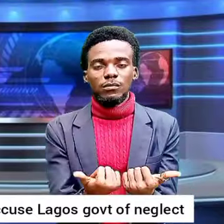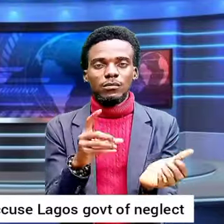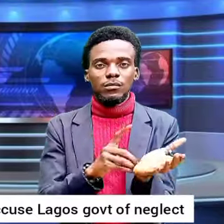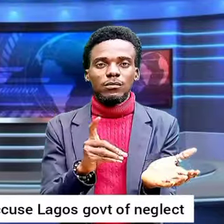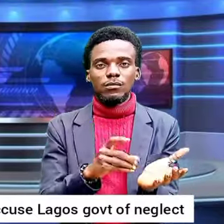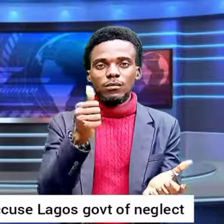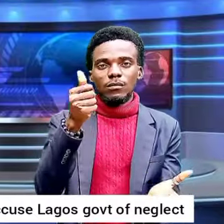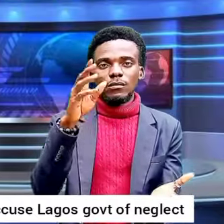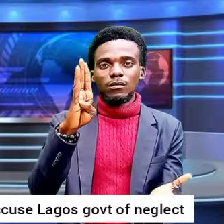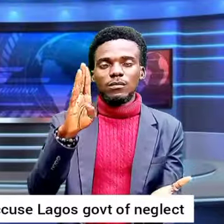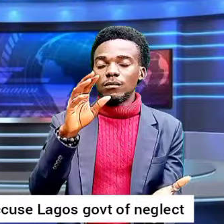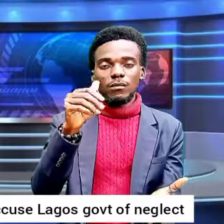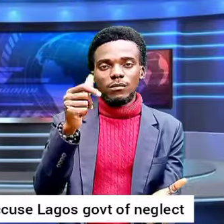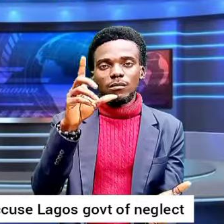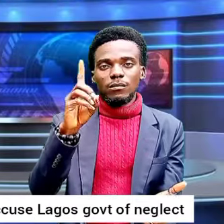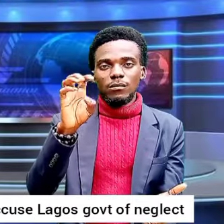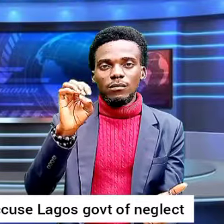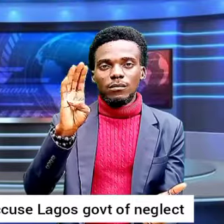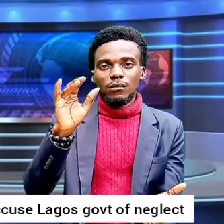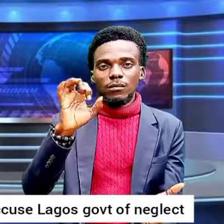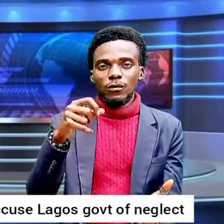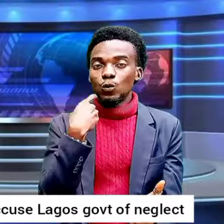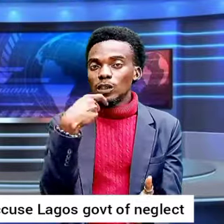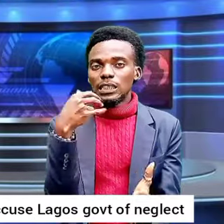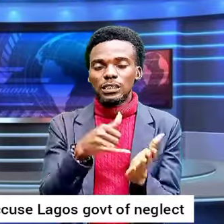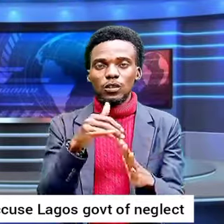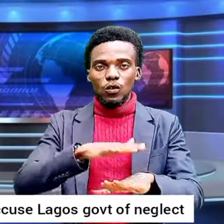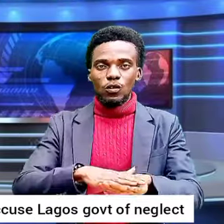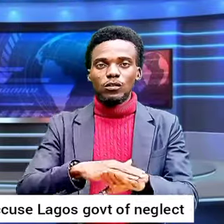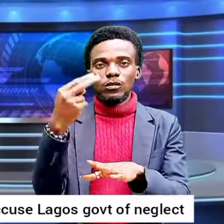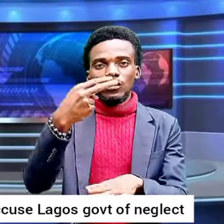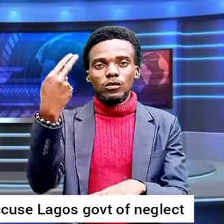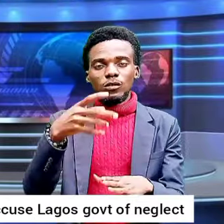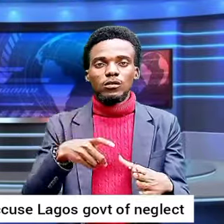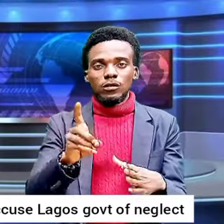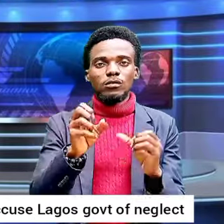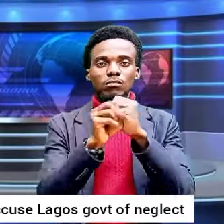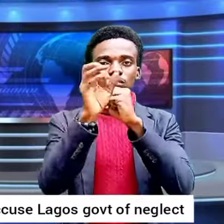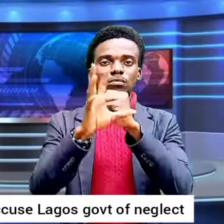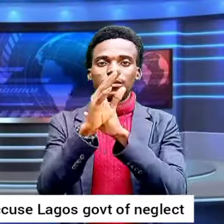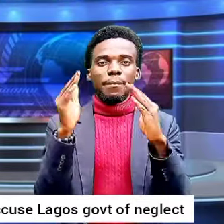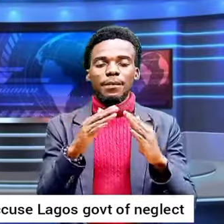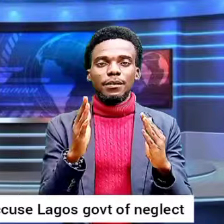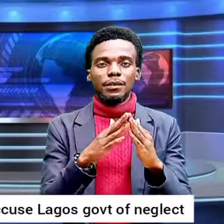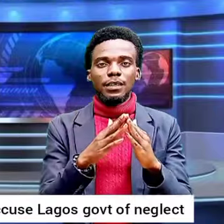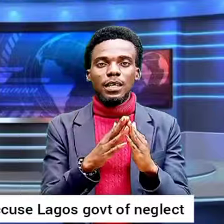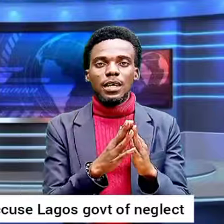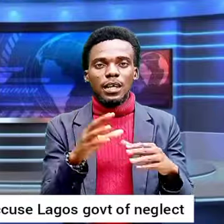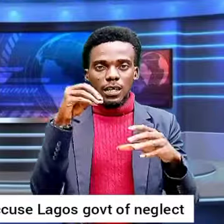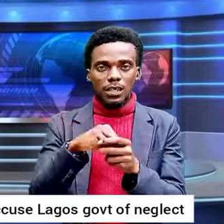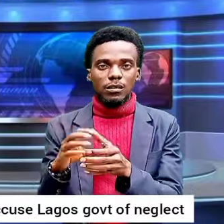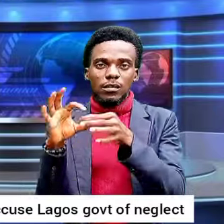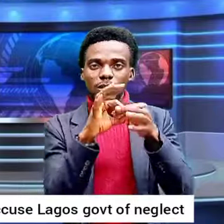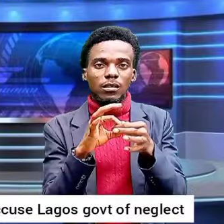Adebukola Adebayo, who disclosed this on Thursday during a press meeting organized by the JONAPID in collaboration